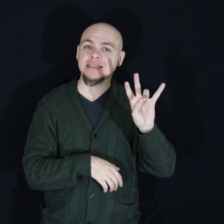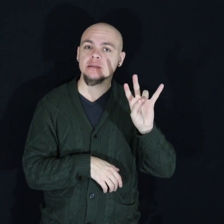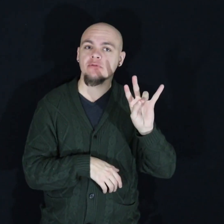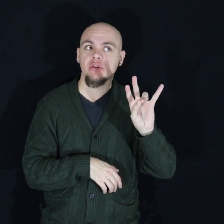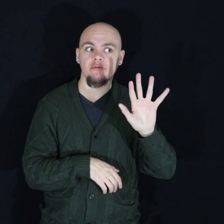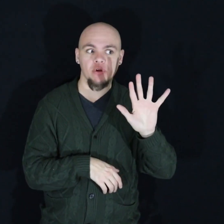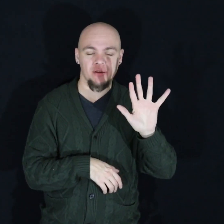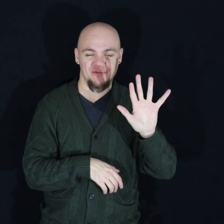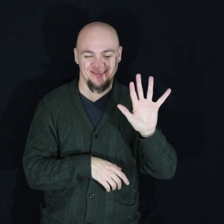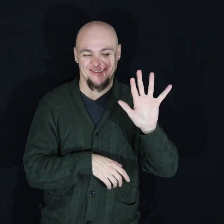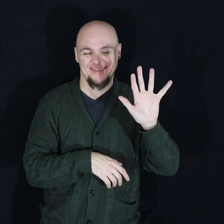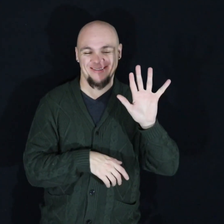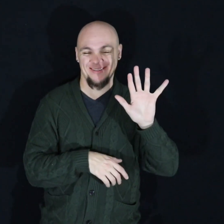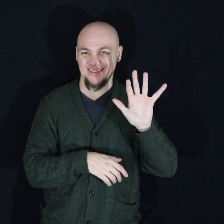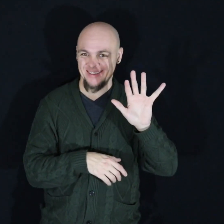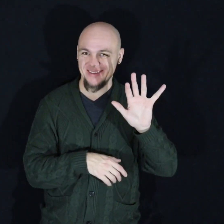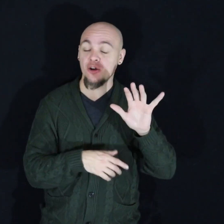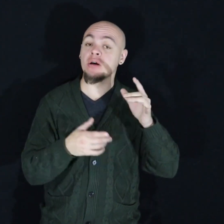So,